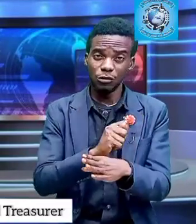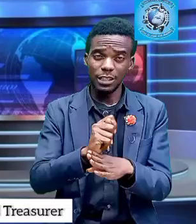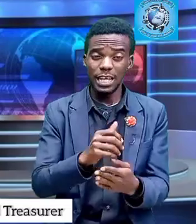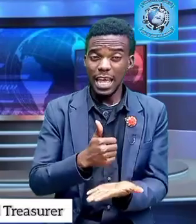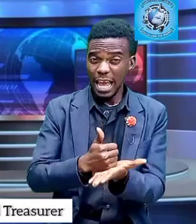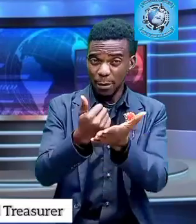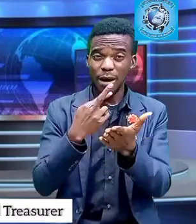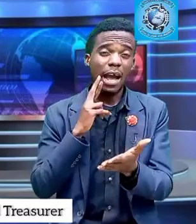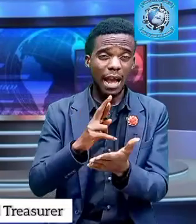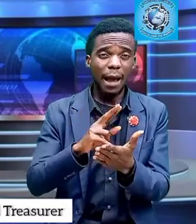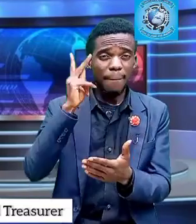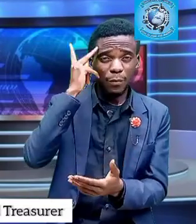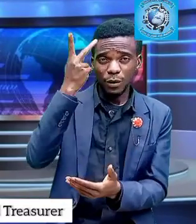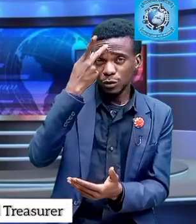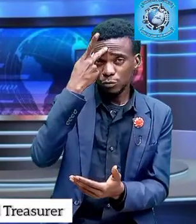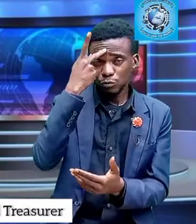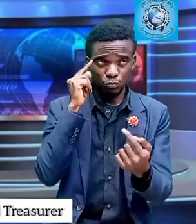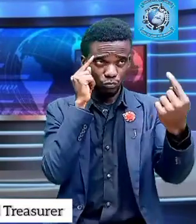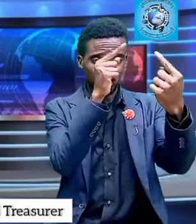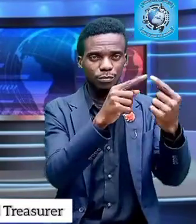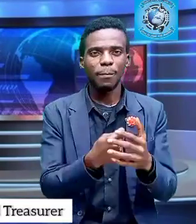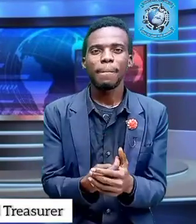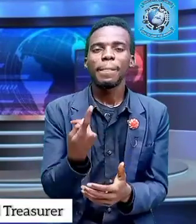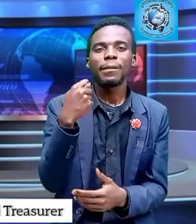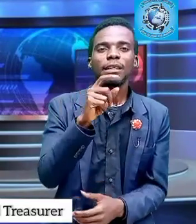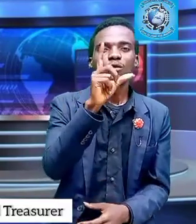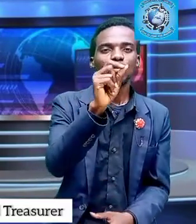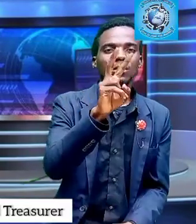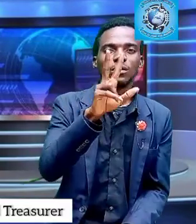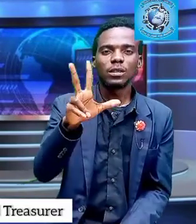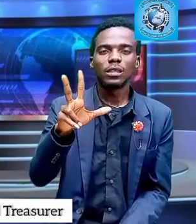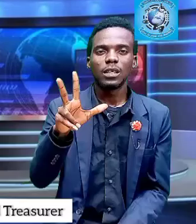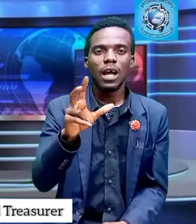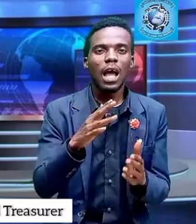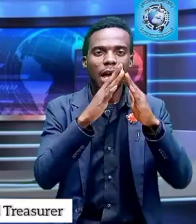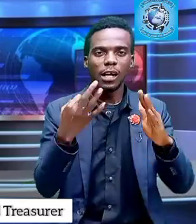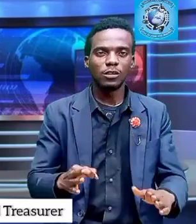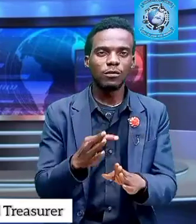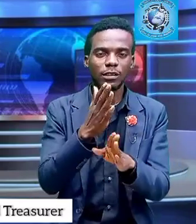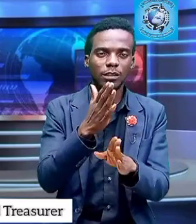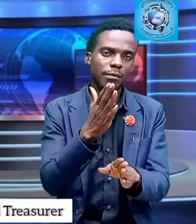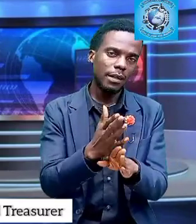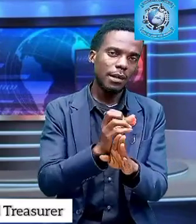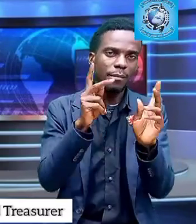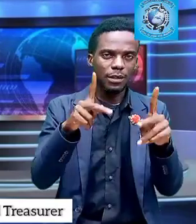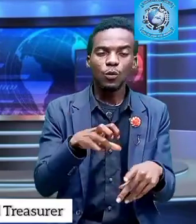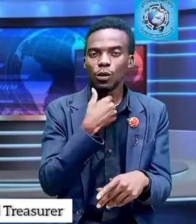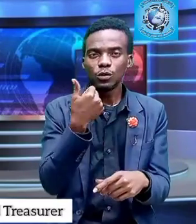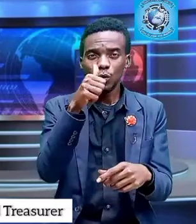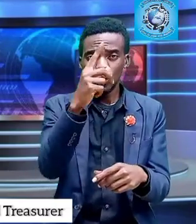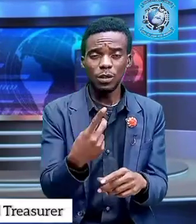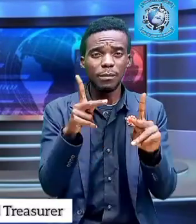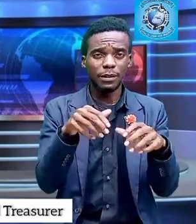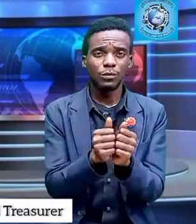her political ambition. The 2023 House of Assembly aspirant was the only person with disability among